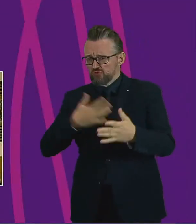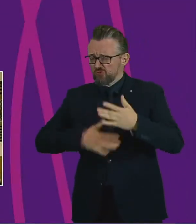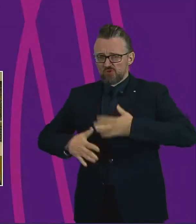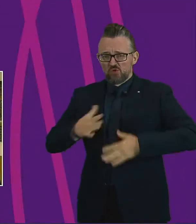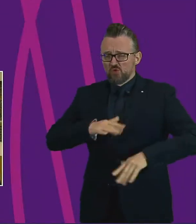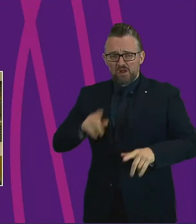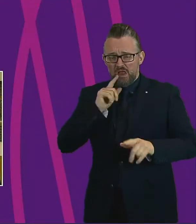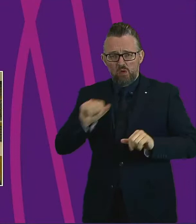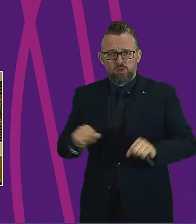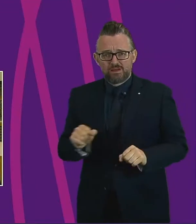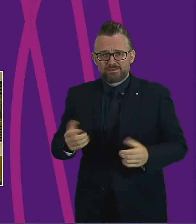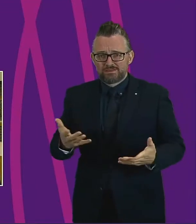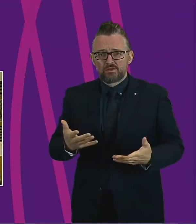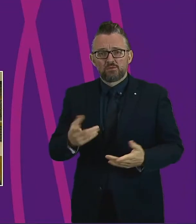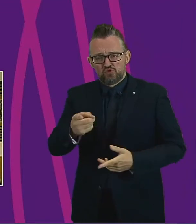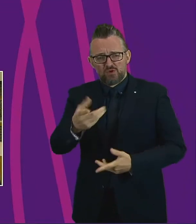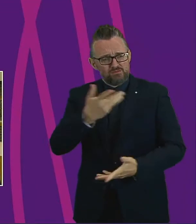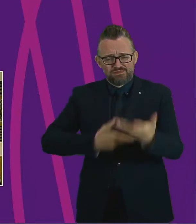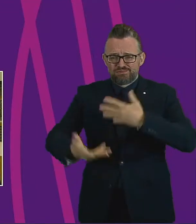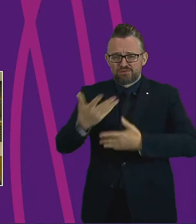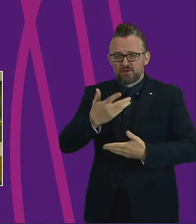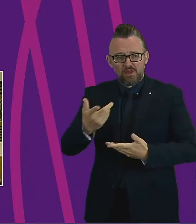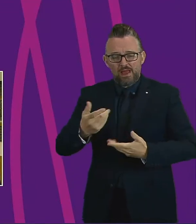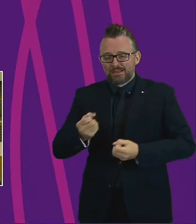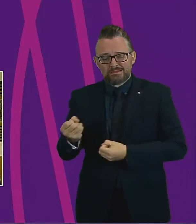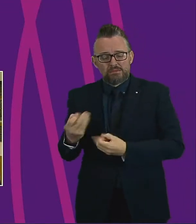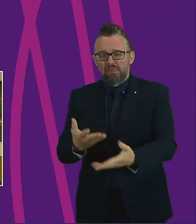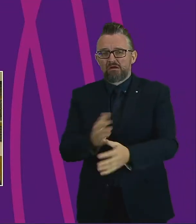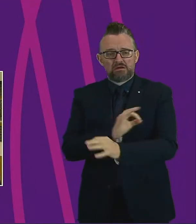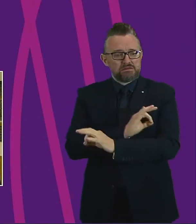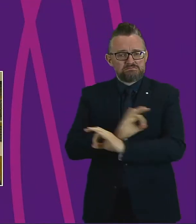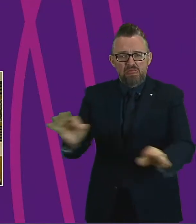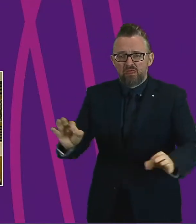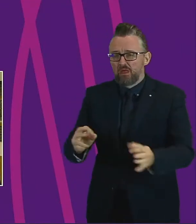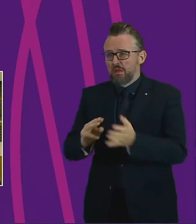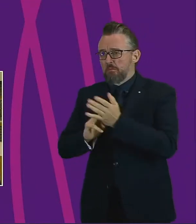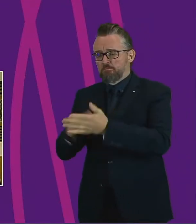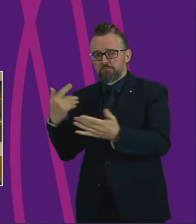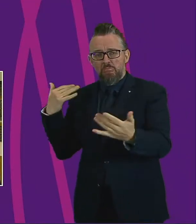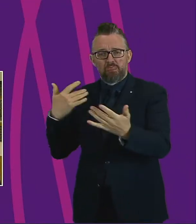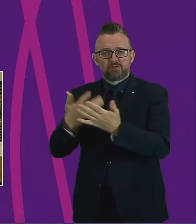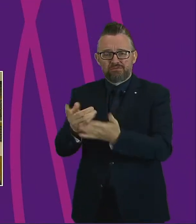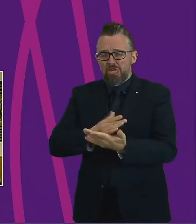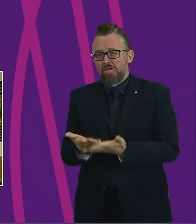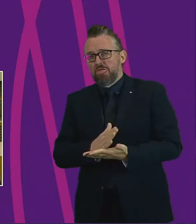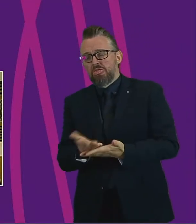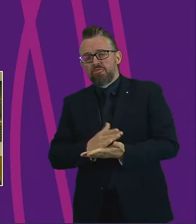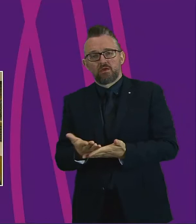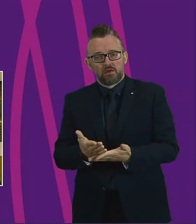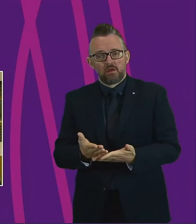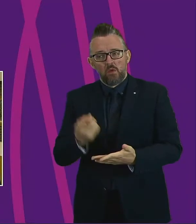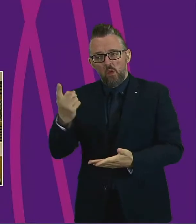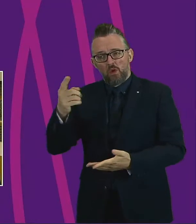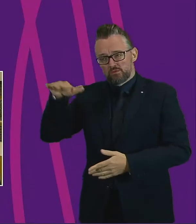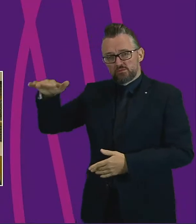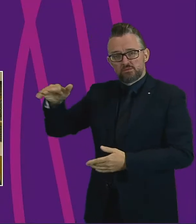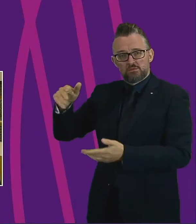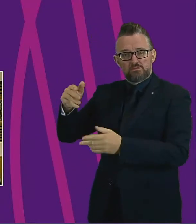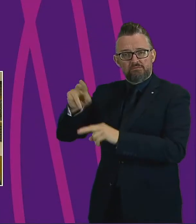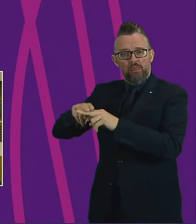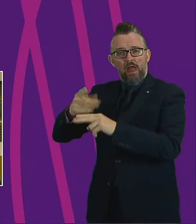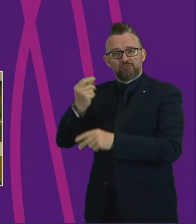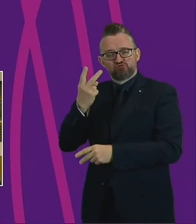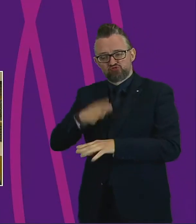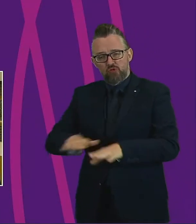by a record of non-delivery, months of dithering on education. Presiding Officer, Matthew Eastwood, a parent of 2 young children in Edinburgh, has